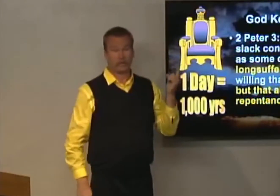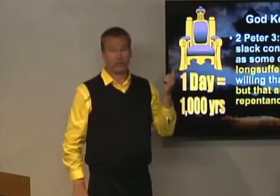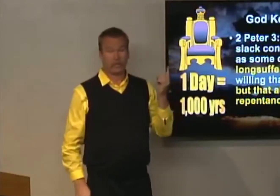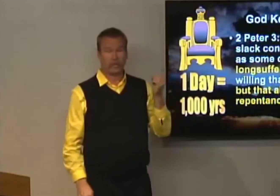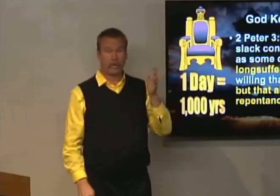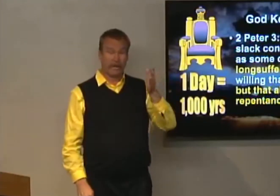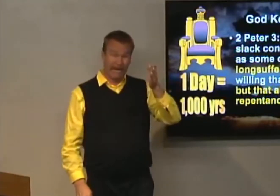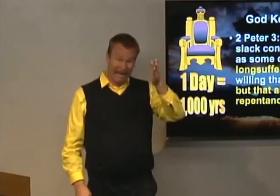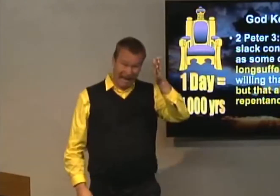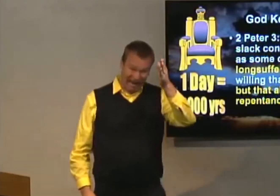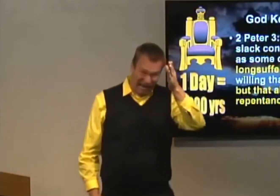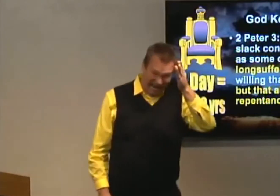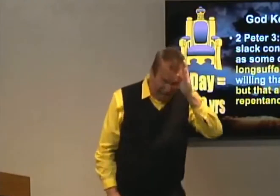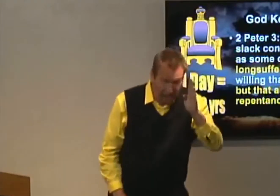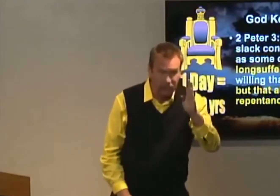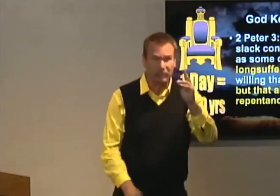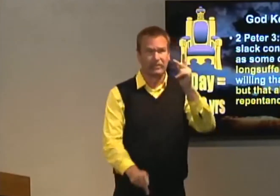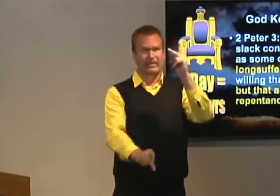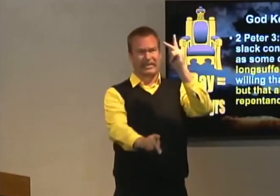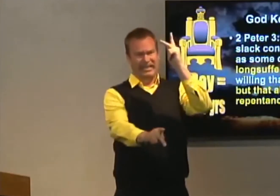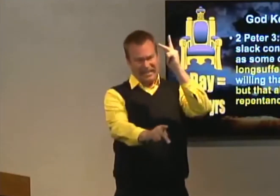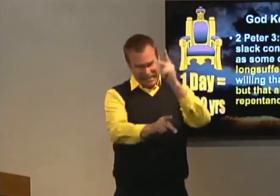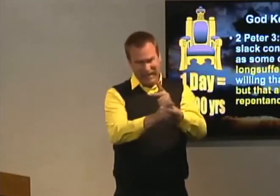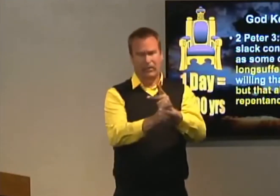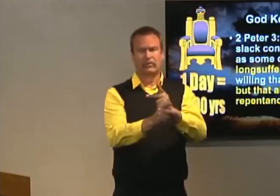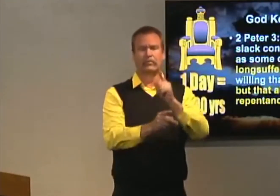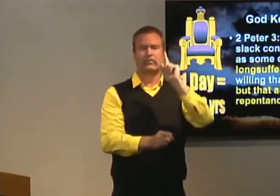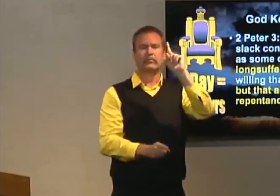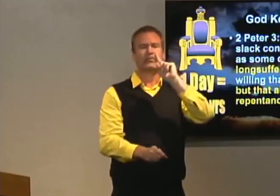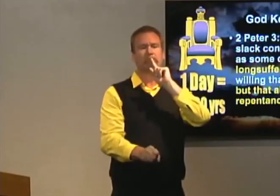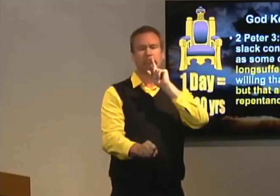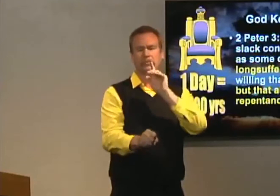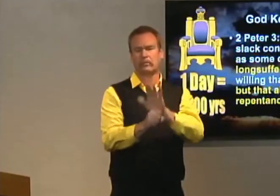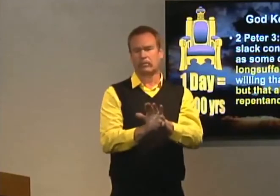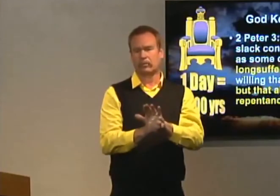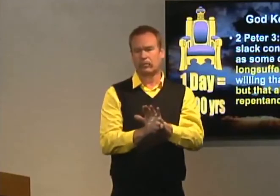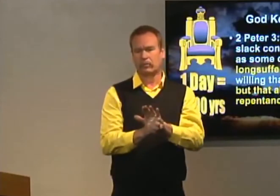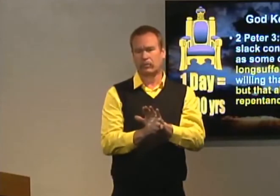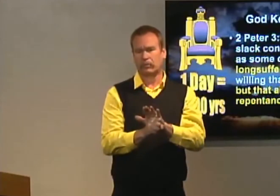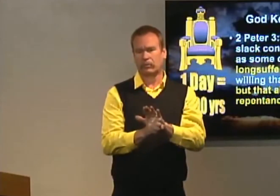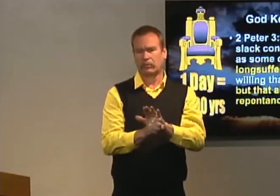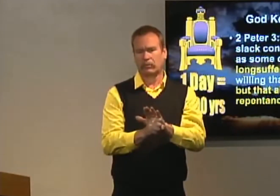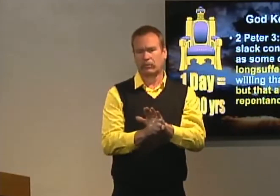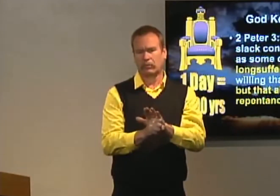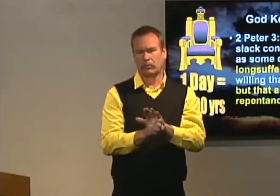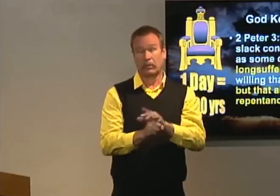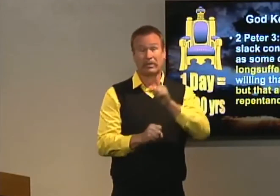This is a very, very critical lesson for us. God keeps His promises.